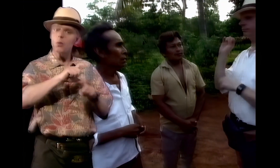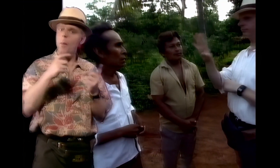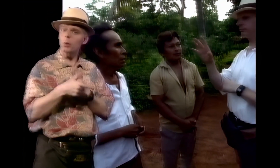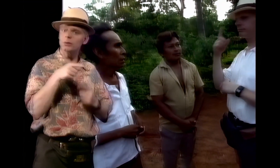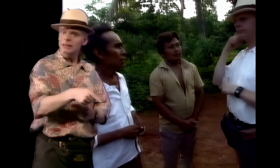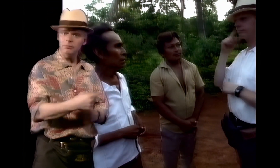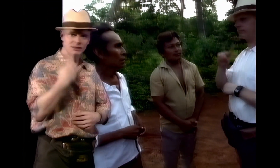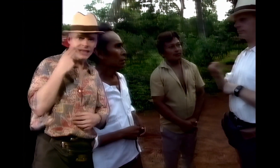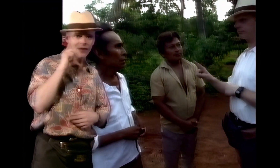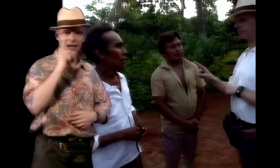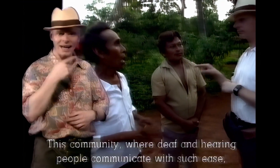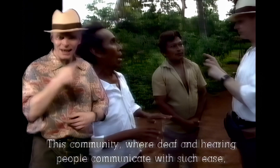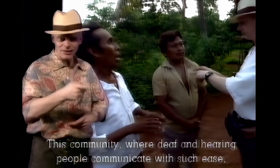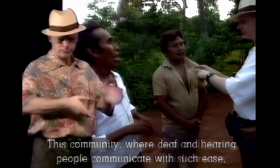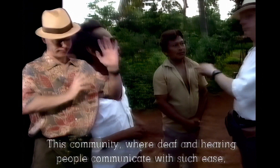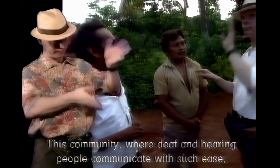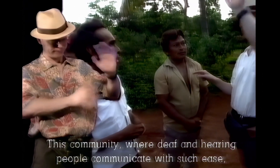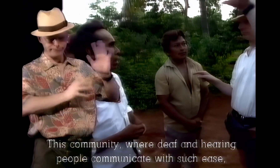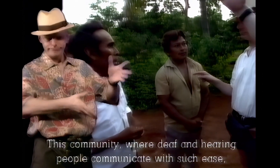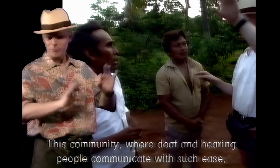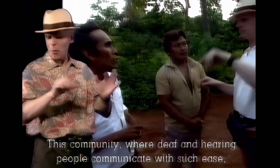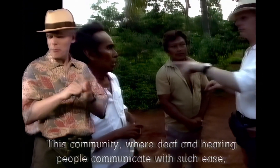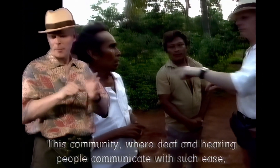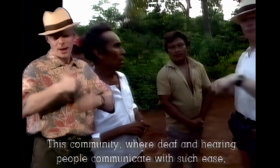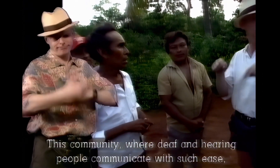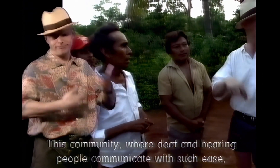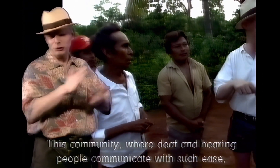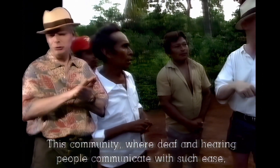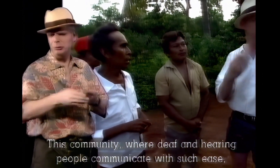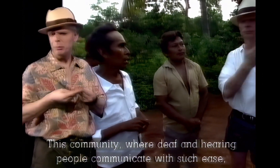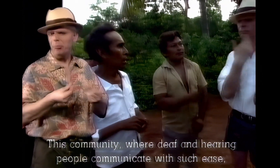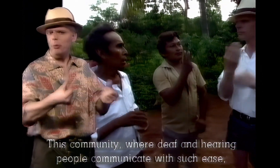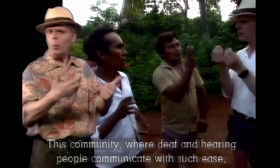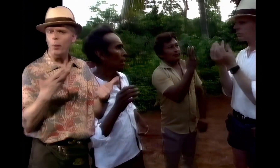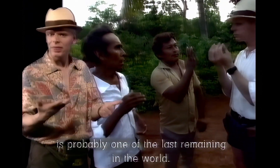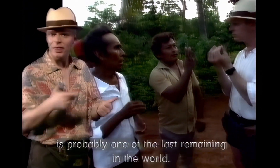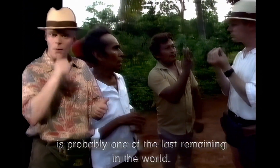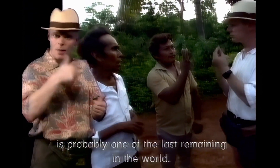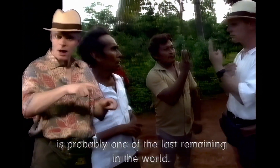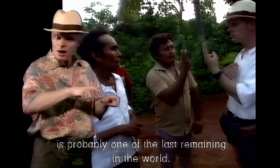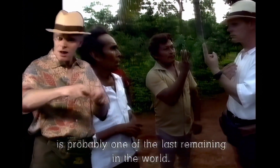This community, where deaf and hearing people communicate with such ease, is probably one of the last remaining in the